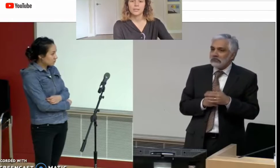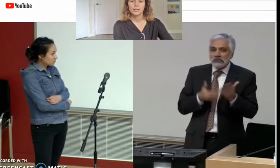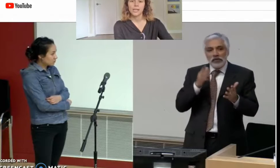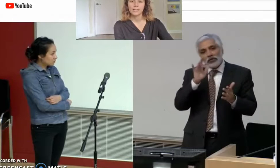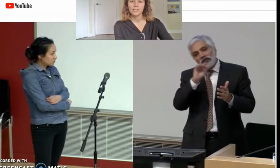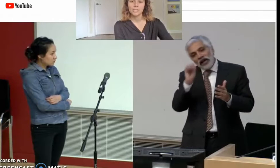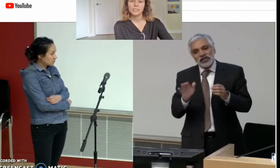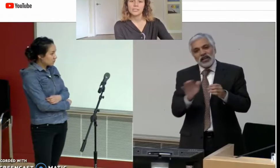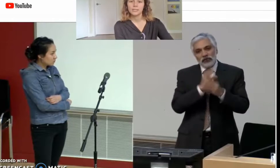learn English easier.